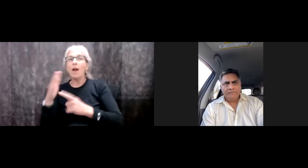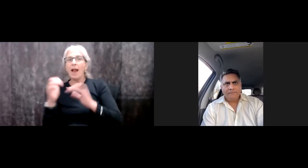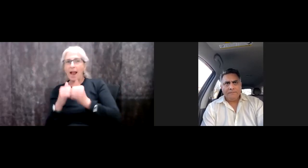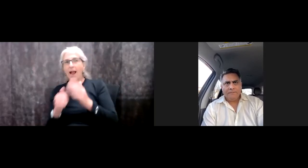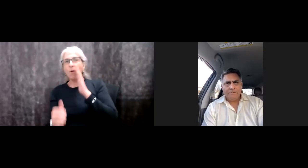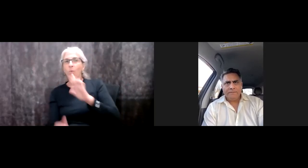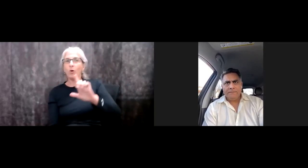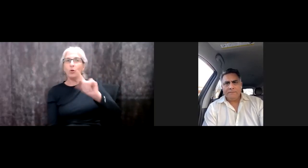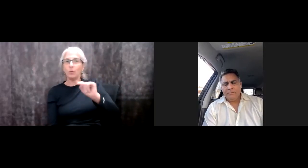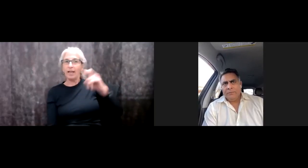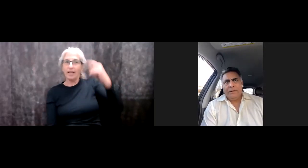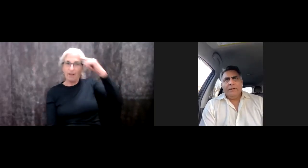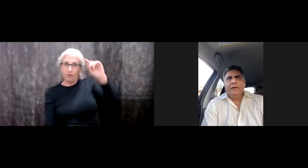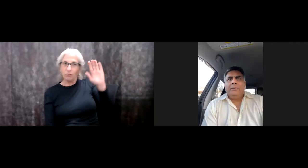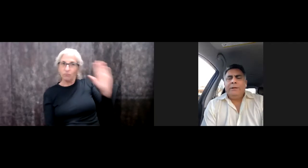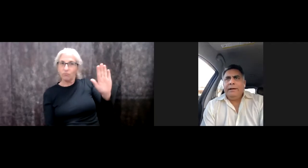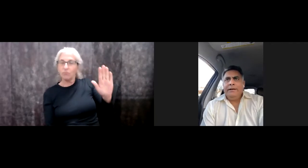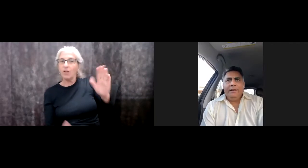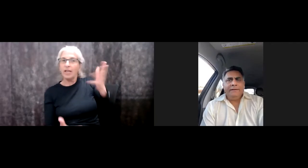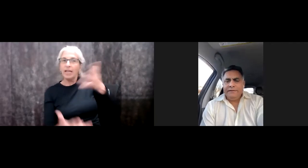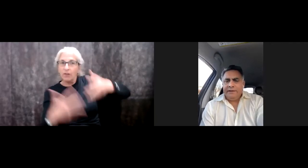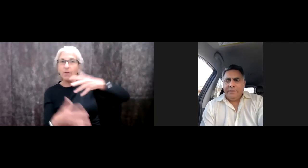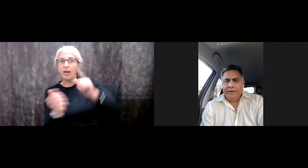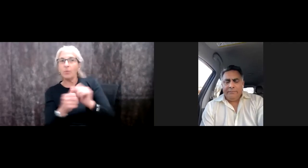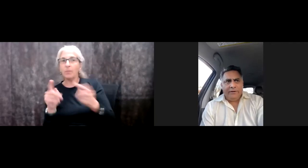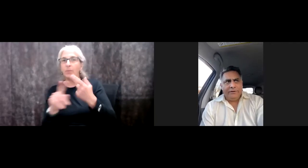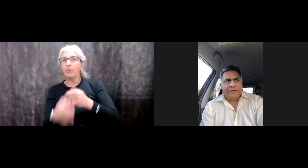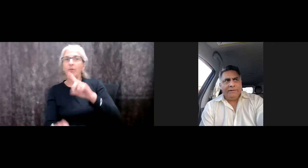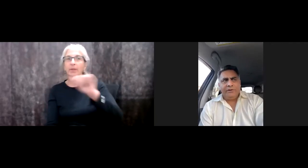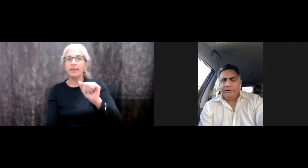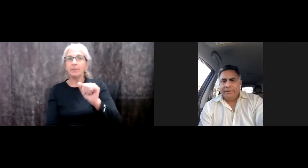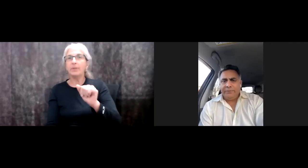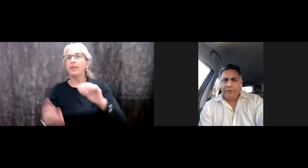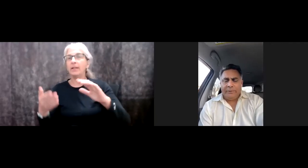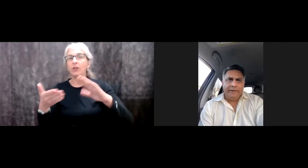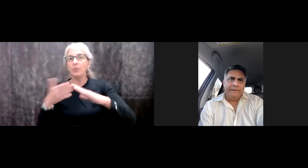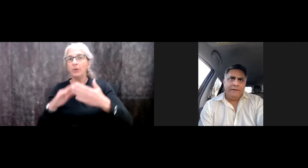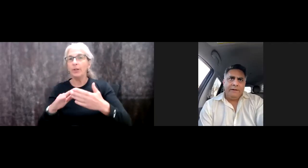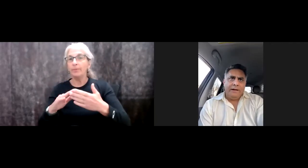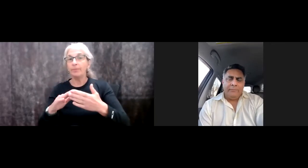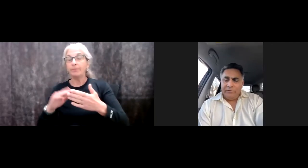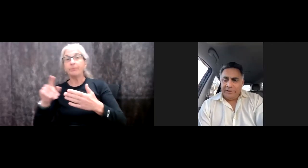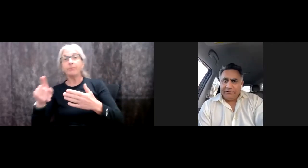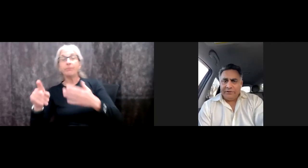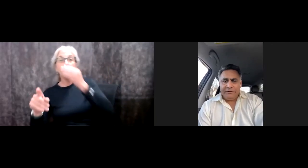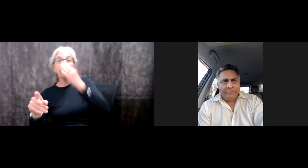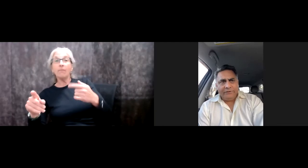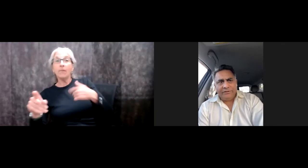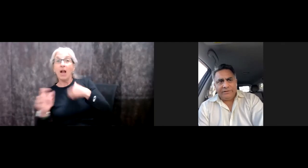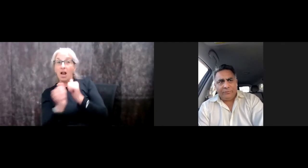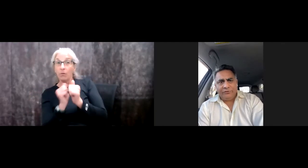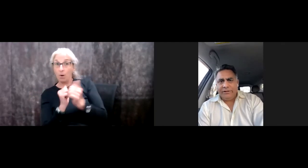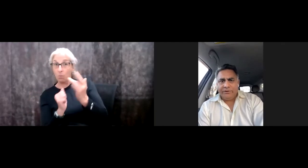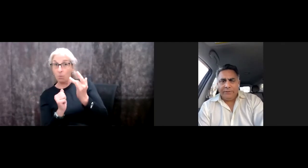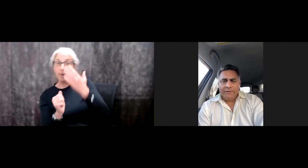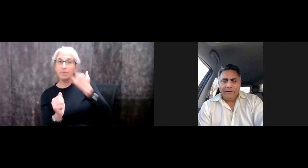the disability community. Well, as I said, I ran because I saw things were not right. I'm very concerned in the direction the